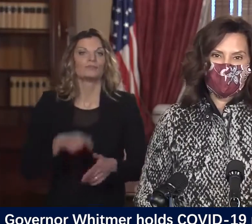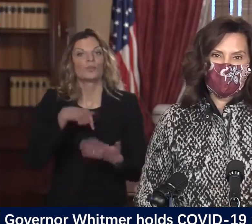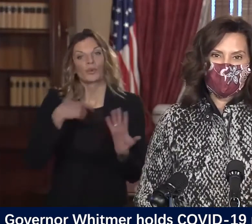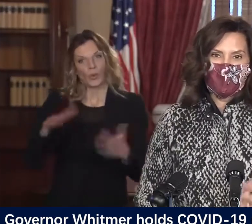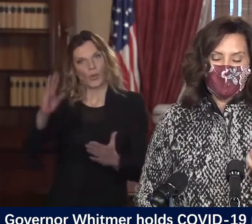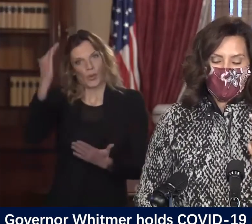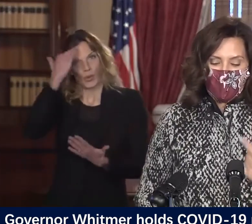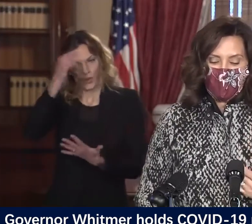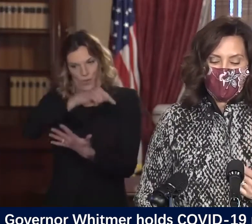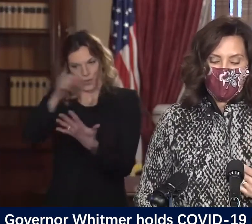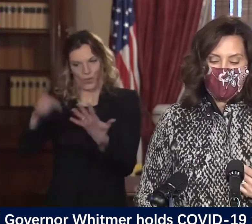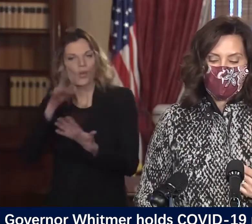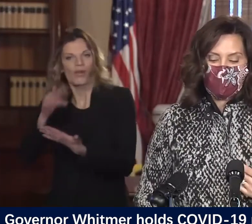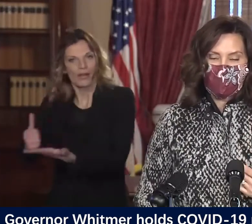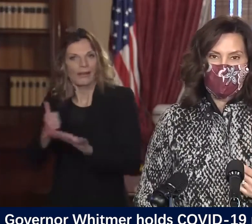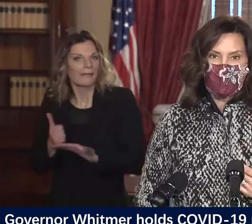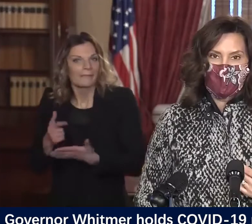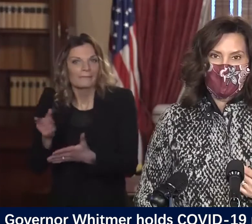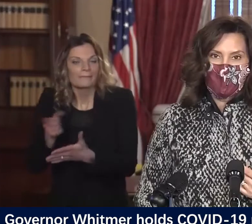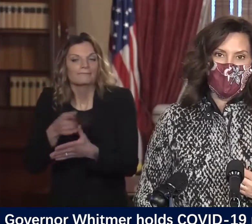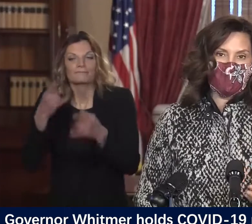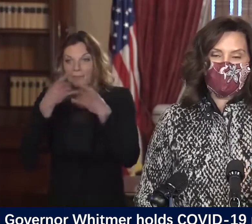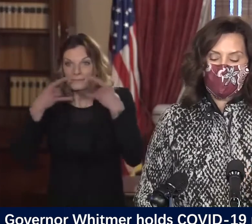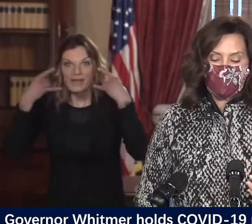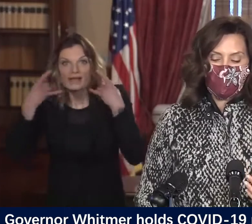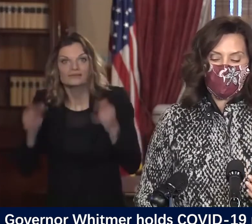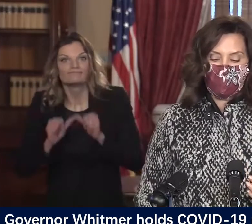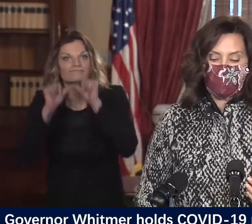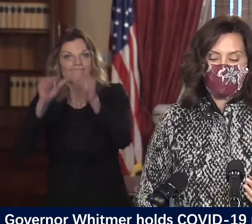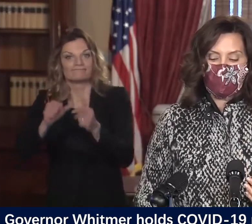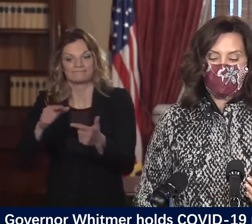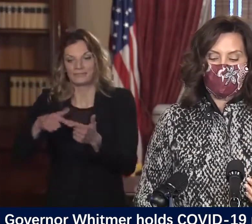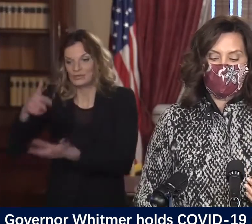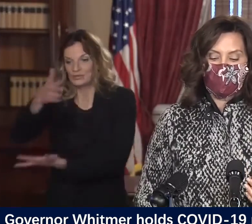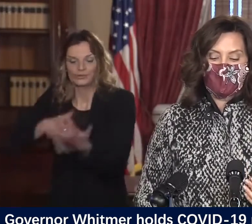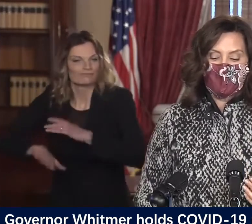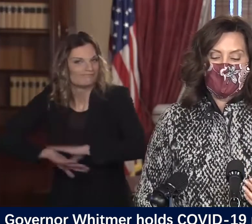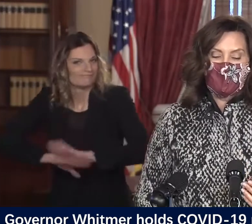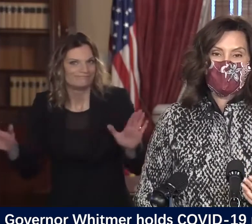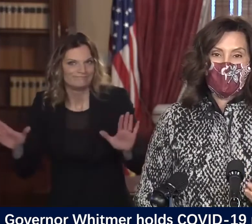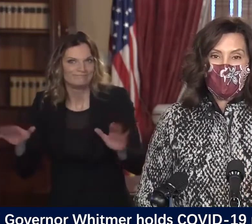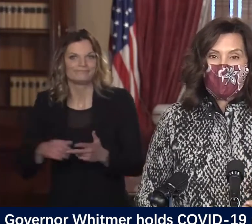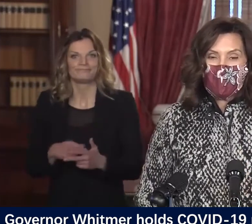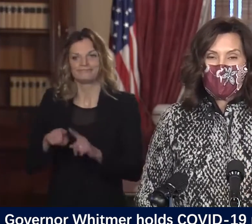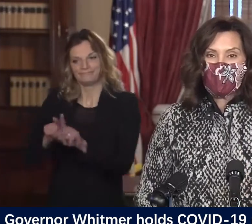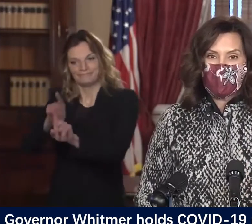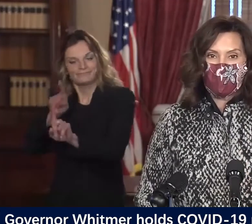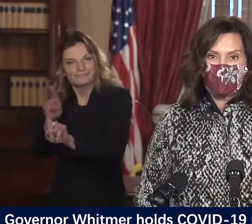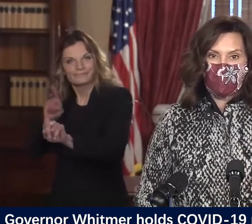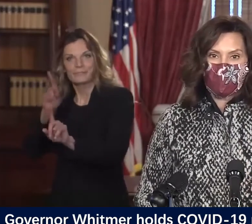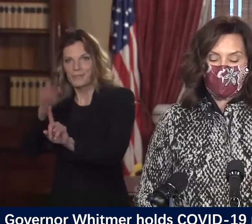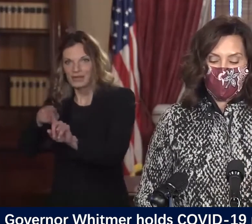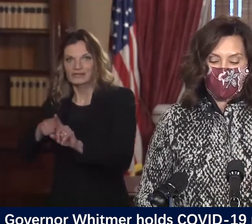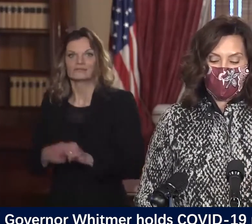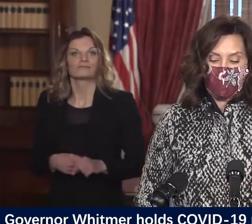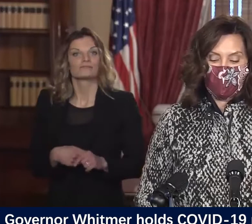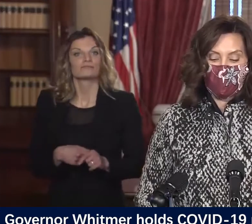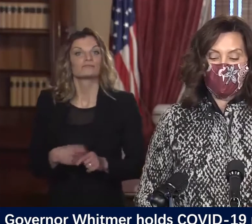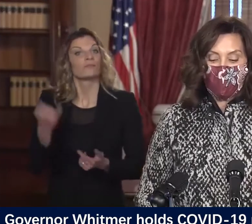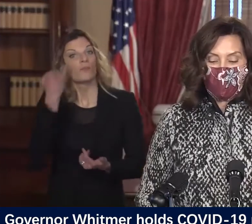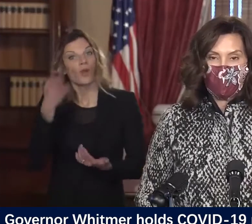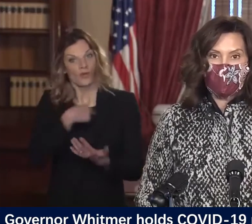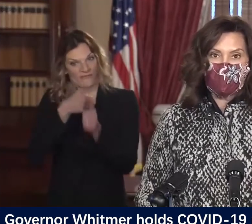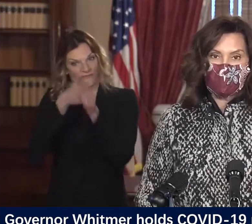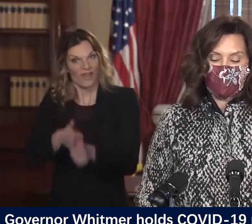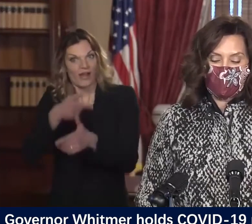do. Wearing a mask, practicing social distancing, so that we can return to a strong economy